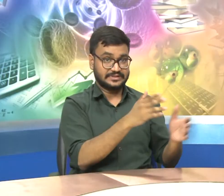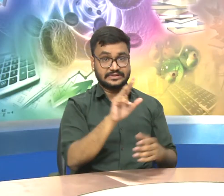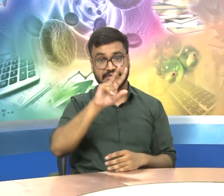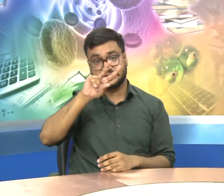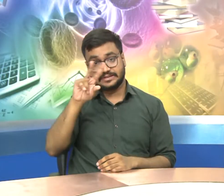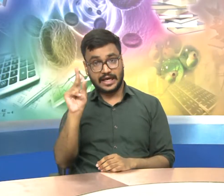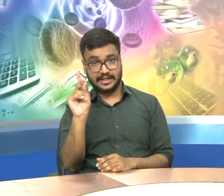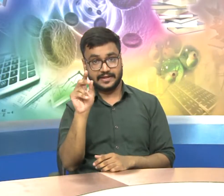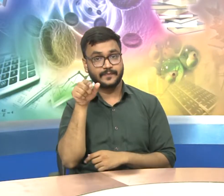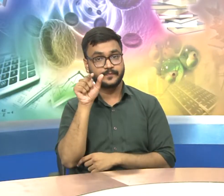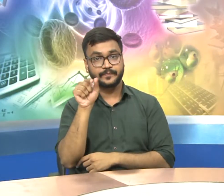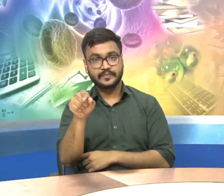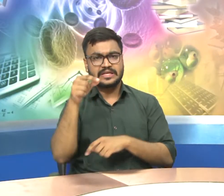And the second example,